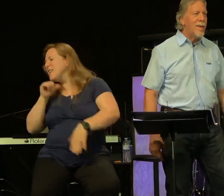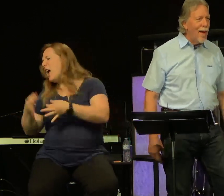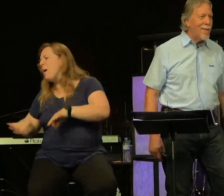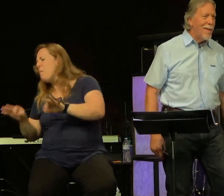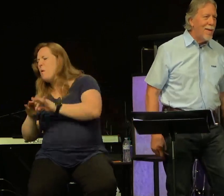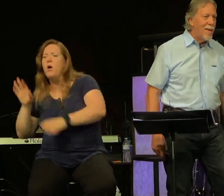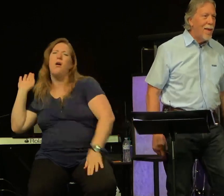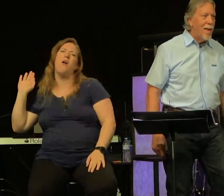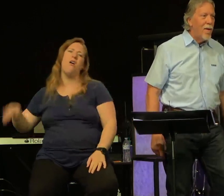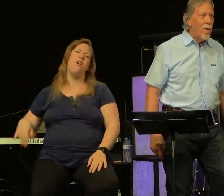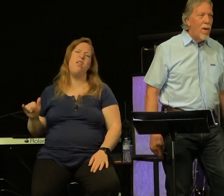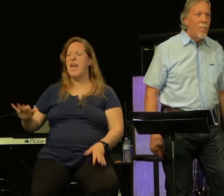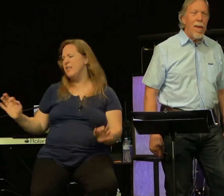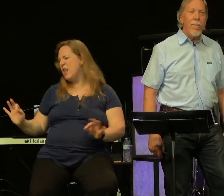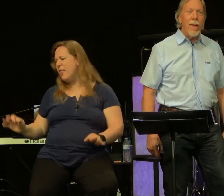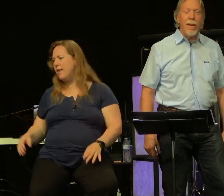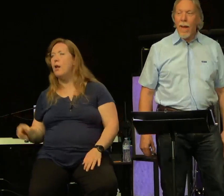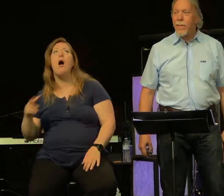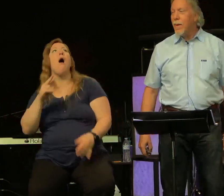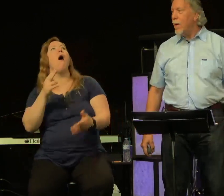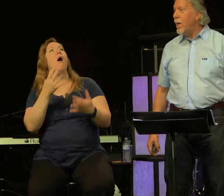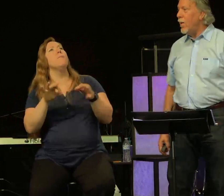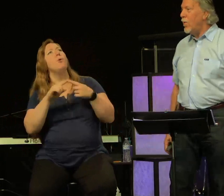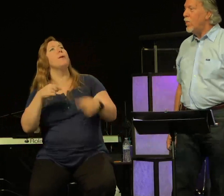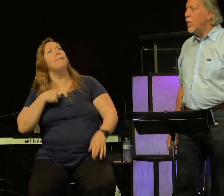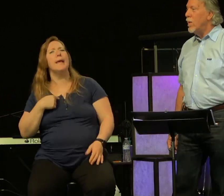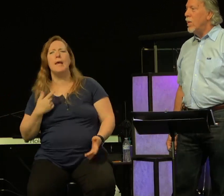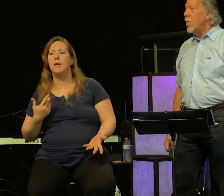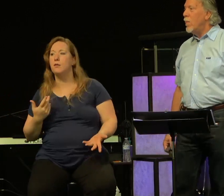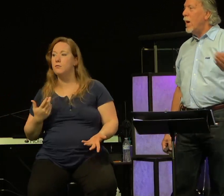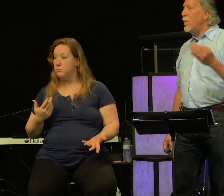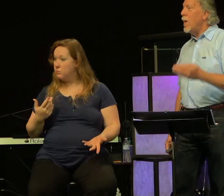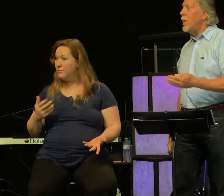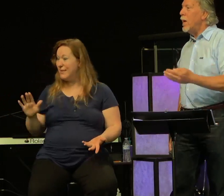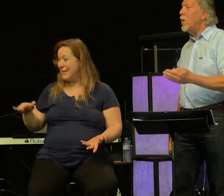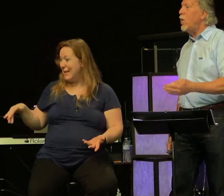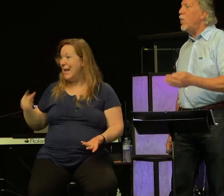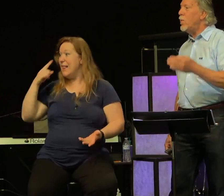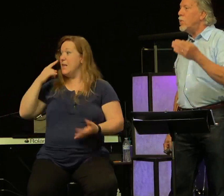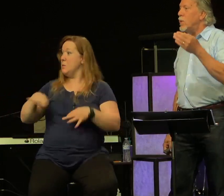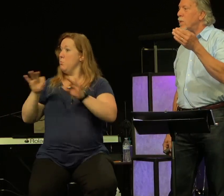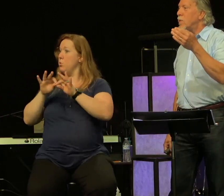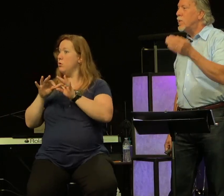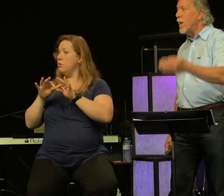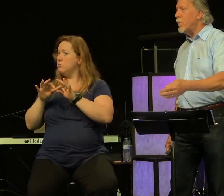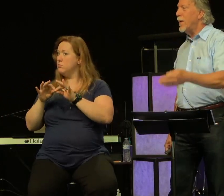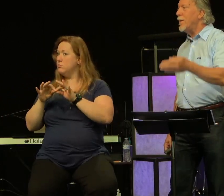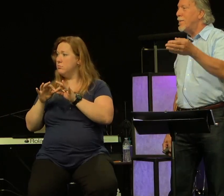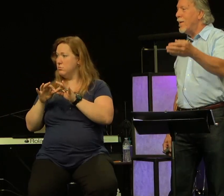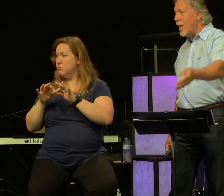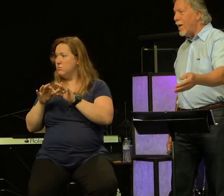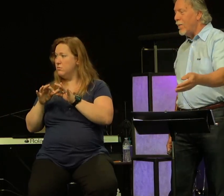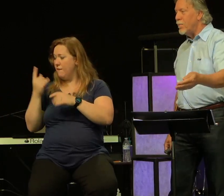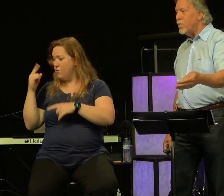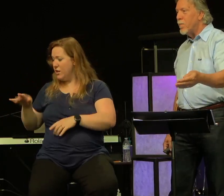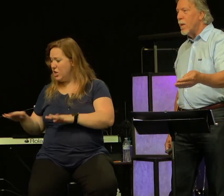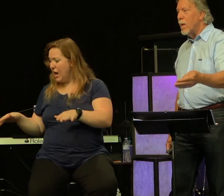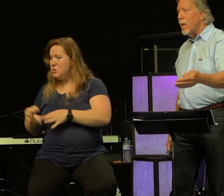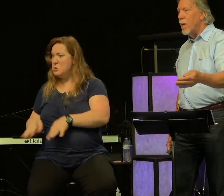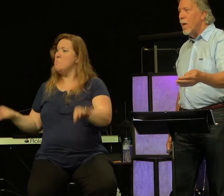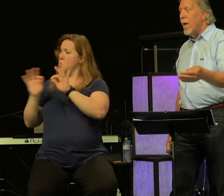that's a nothing. It may be a nothing to you, but it may be a huge something to them.